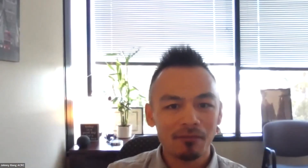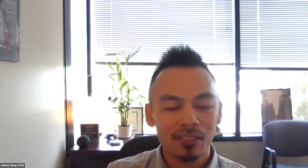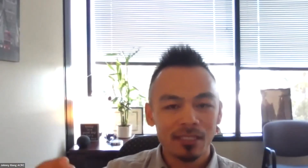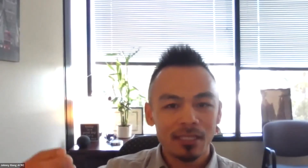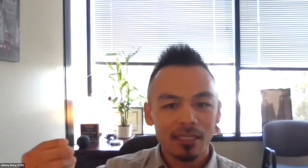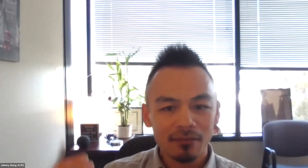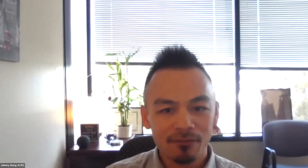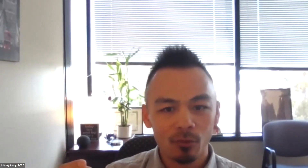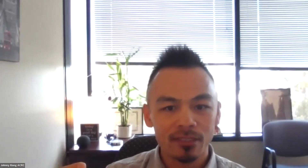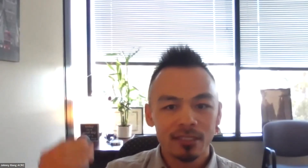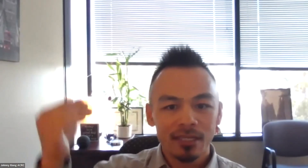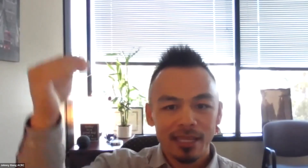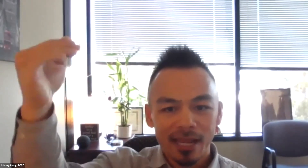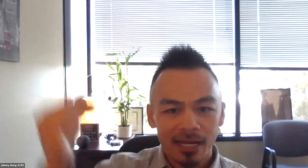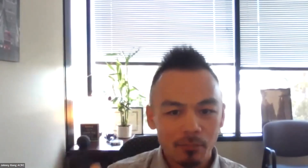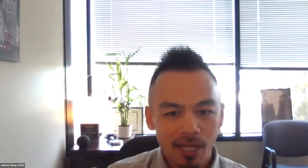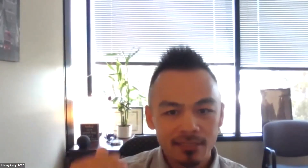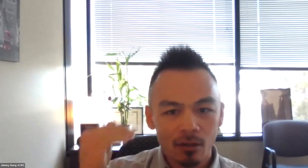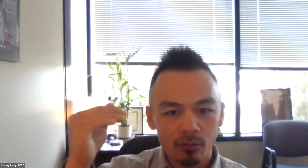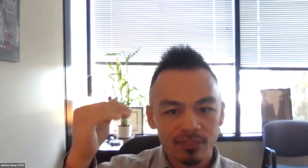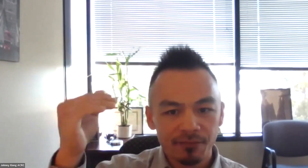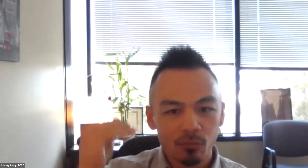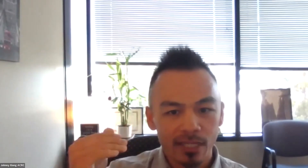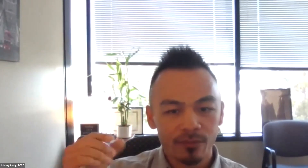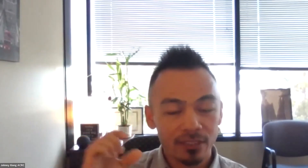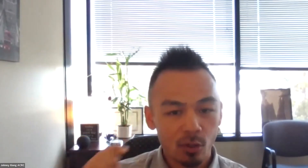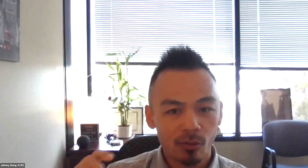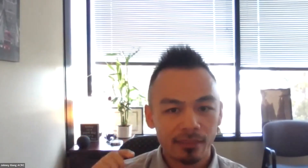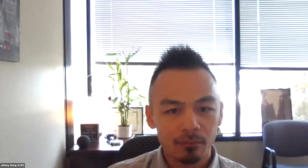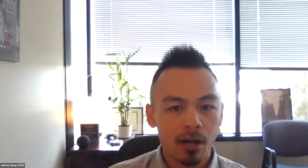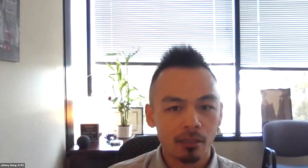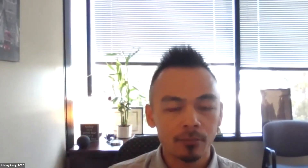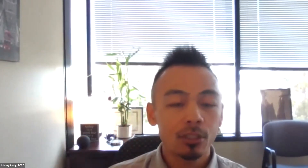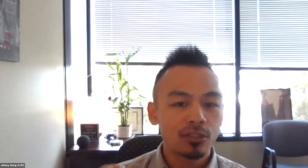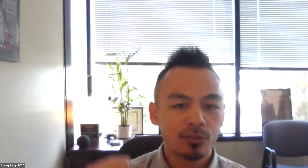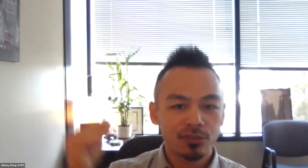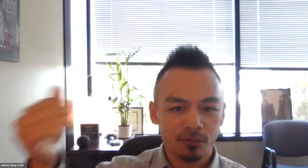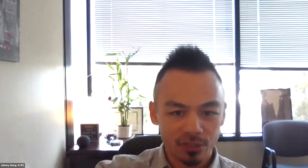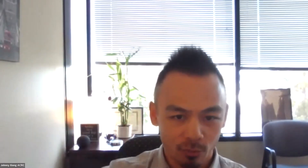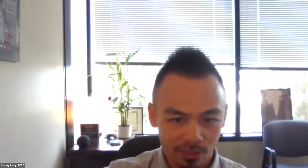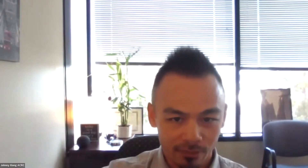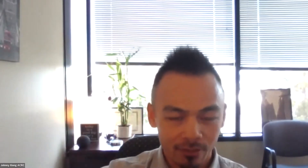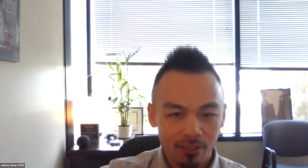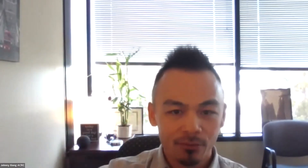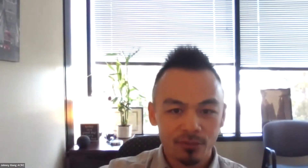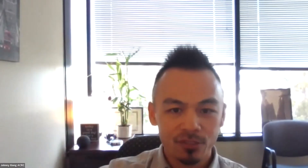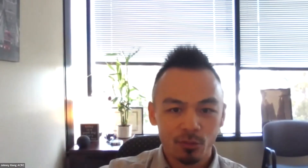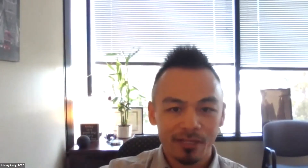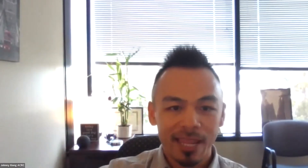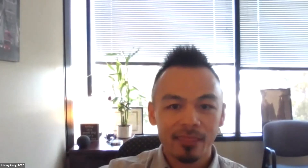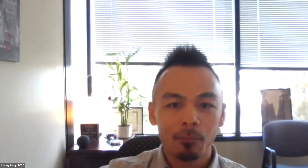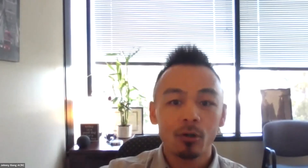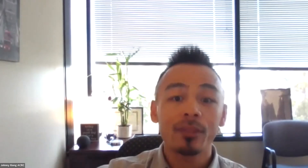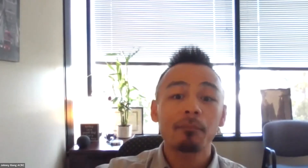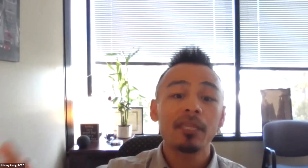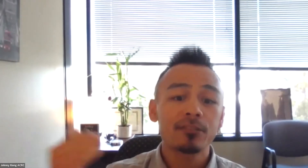a monthly invoice itemizing all those different rides with a total at the bottom to the service coordinator. The service